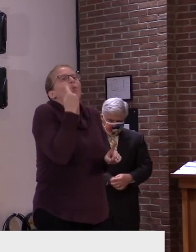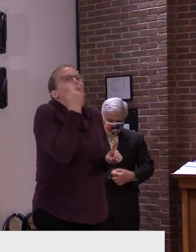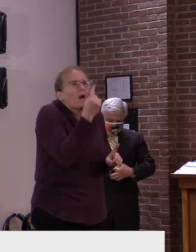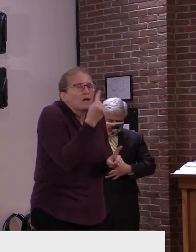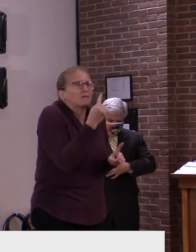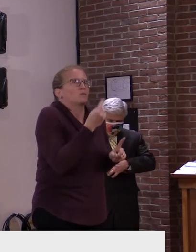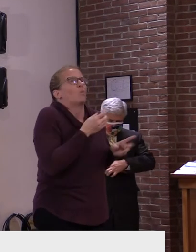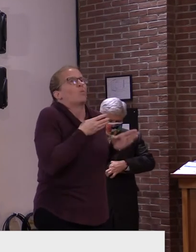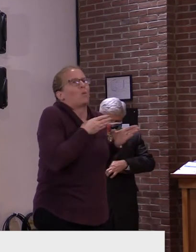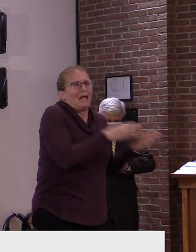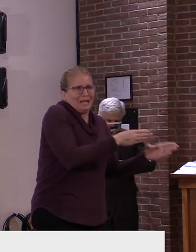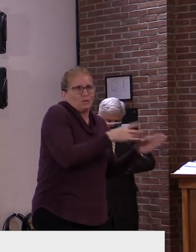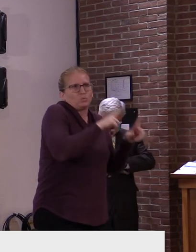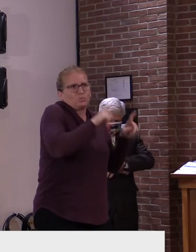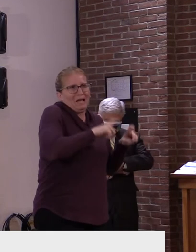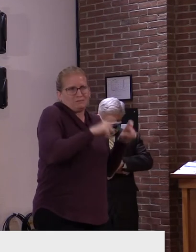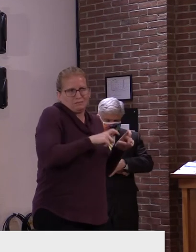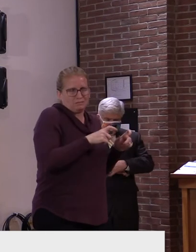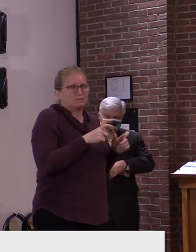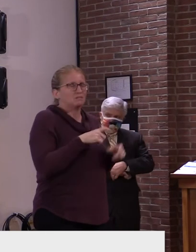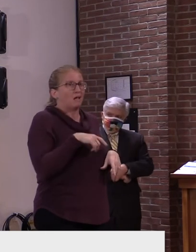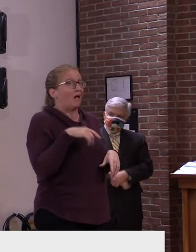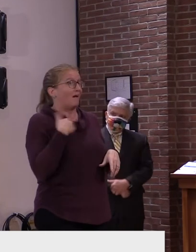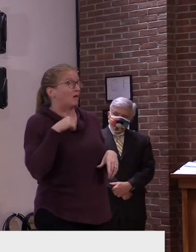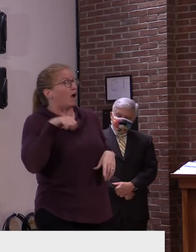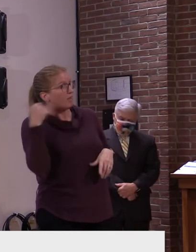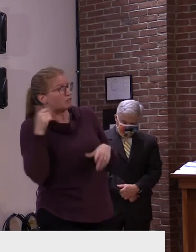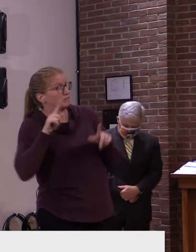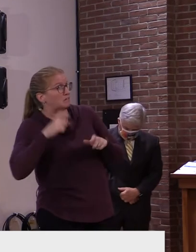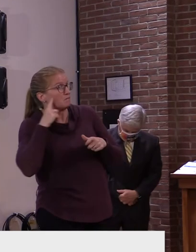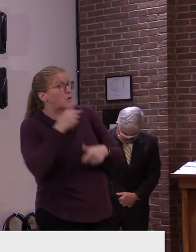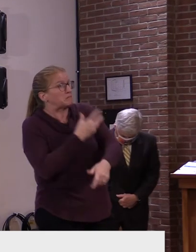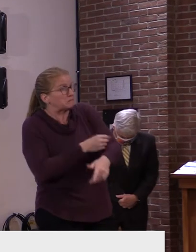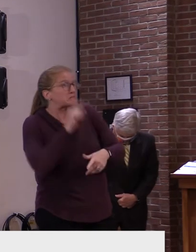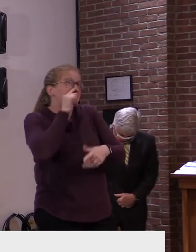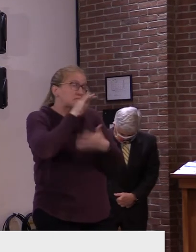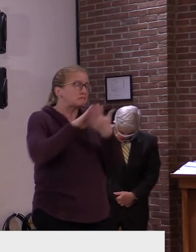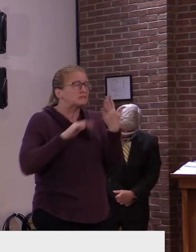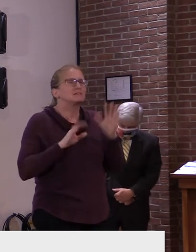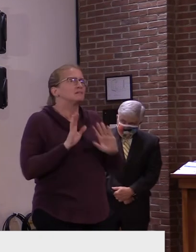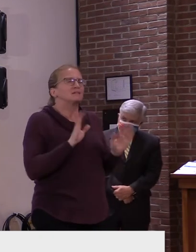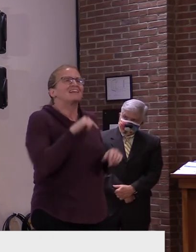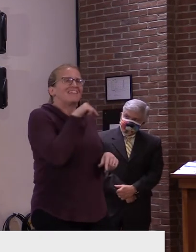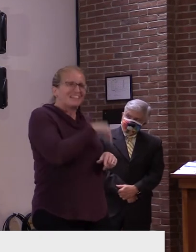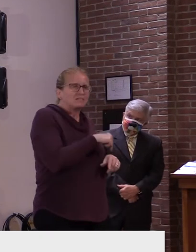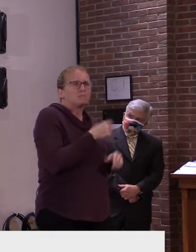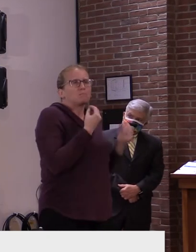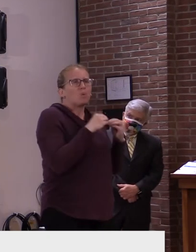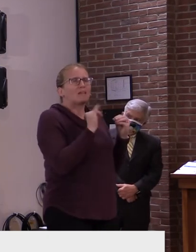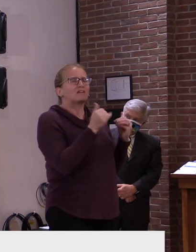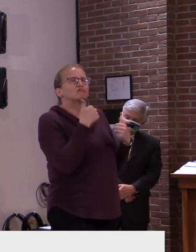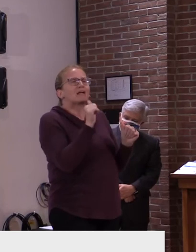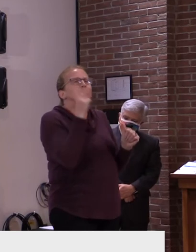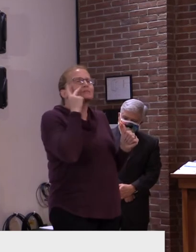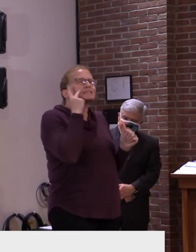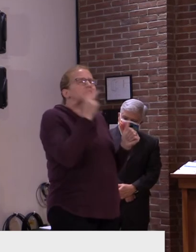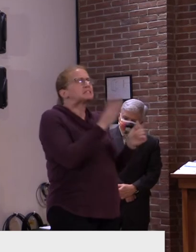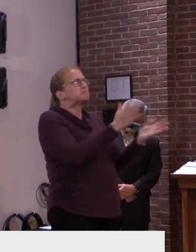conference however it does provide an opportunity to do what we would term community-based surveillance